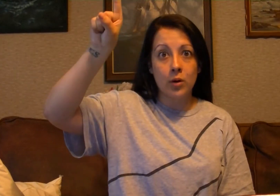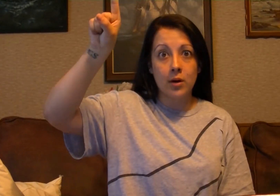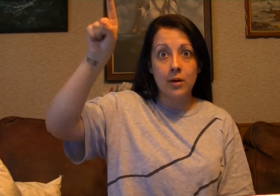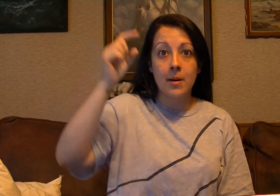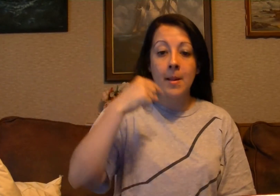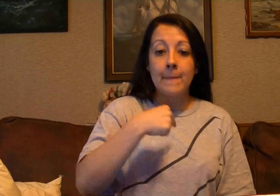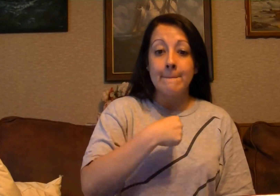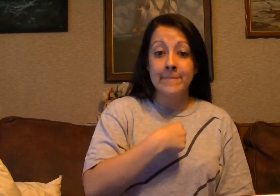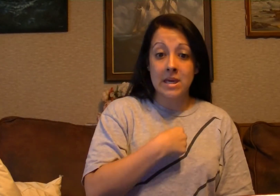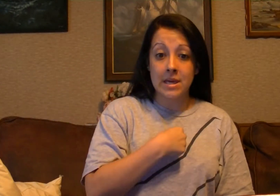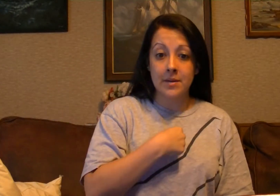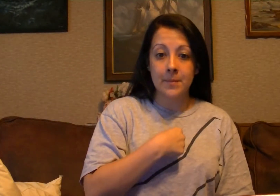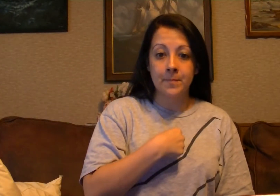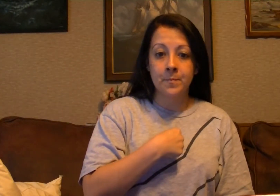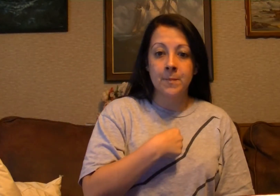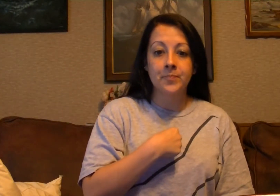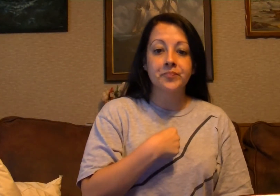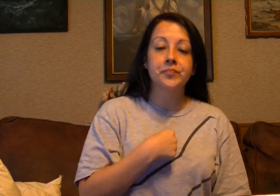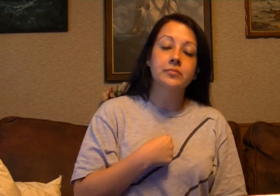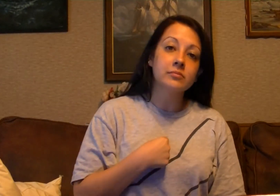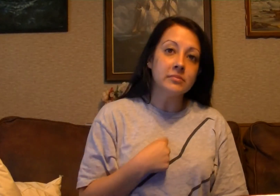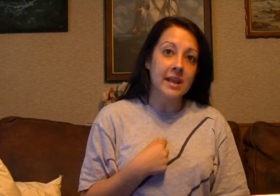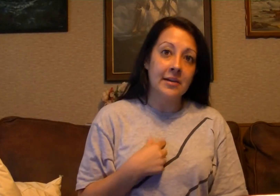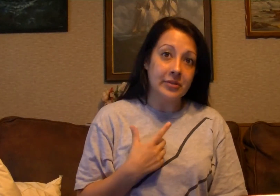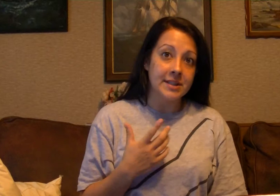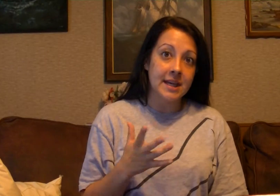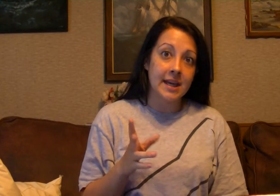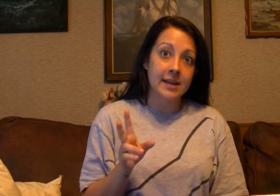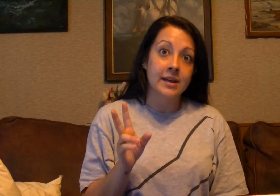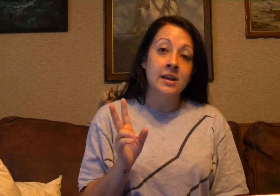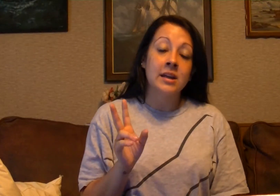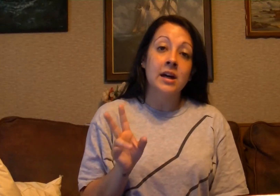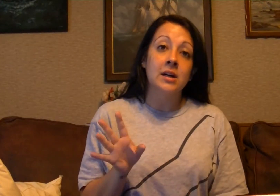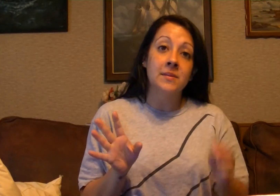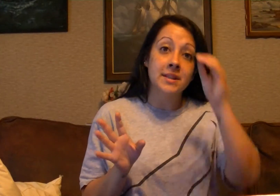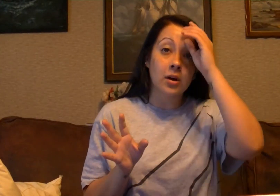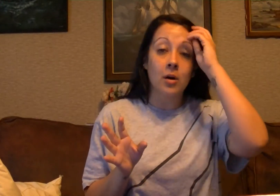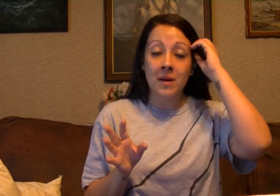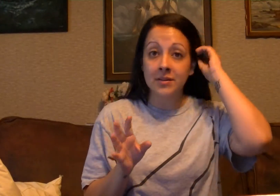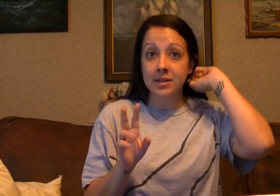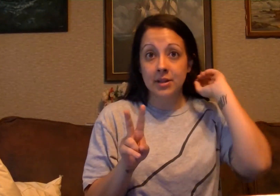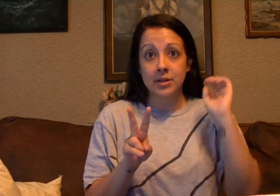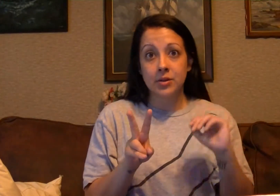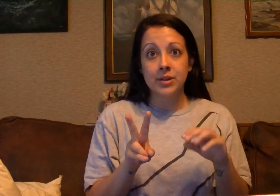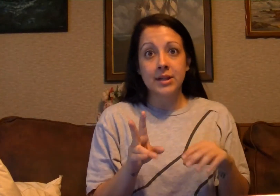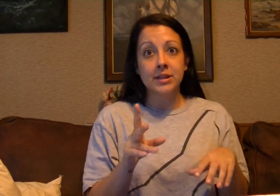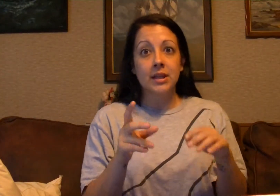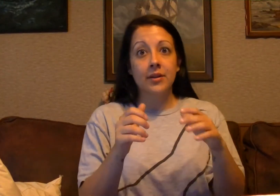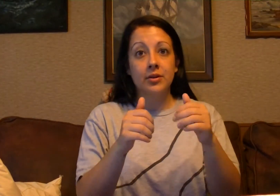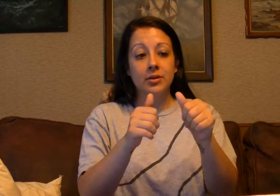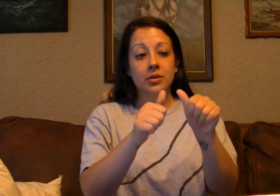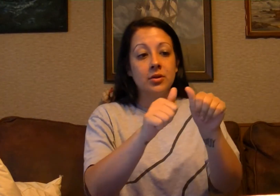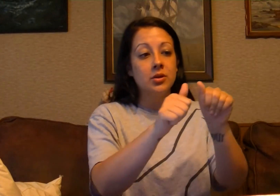for me. Every day is a compound sign. It's two signs together. So you